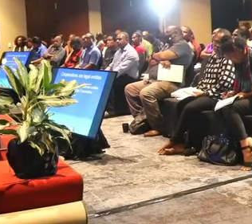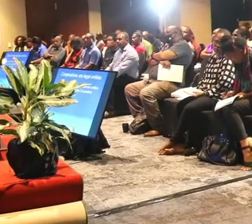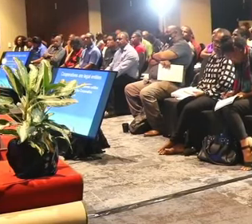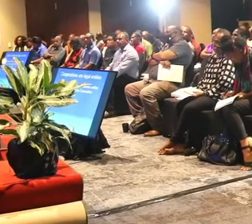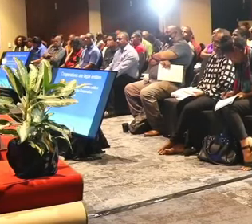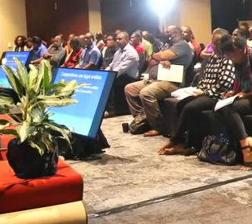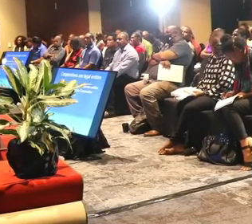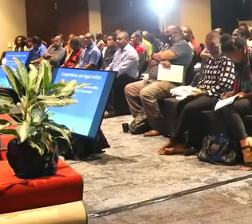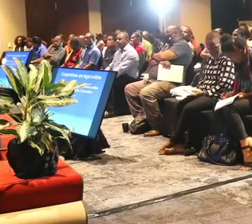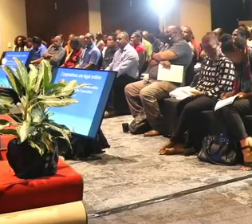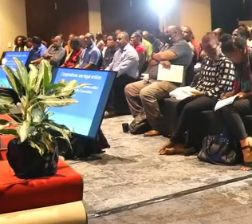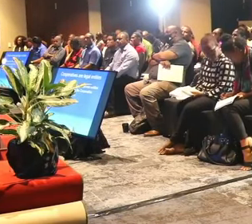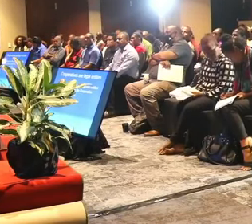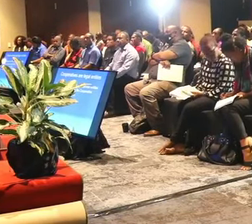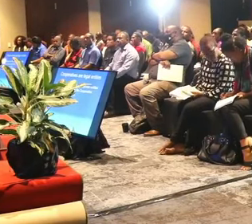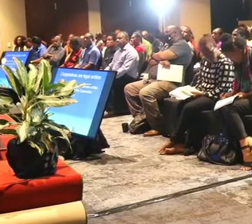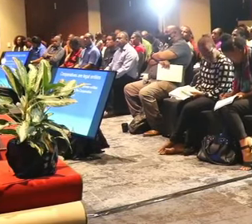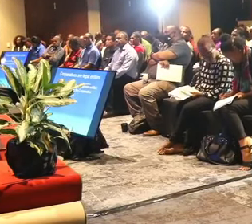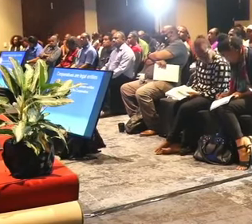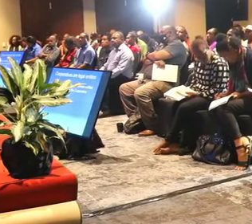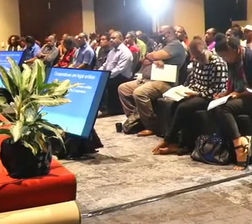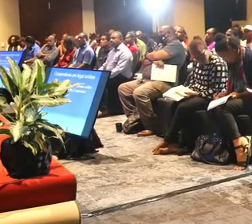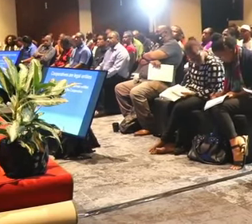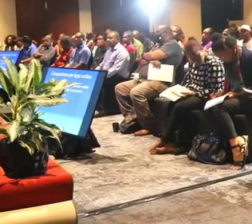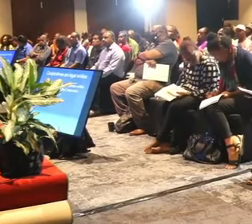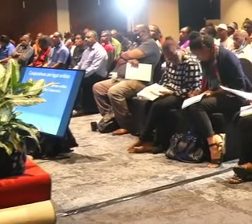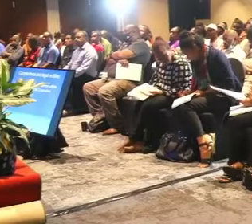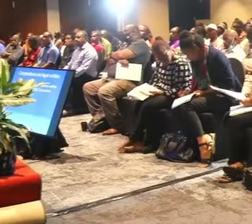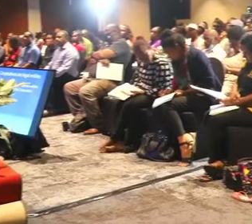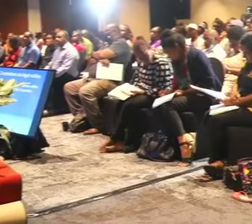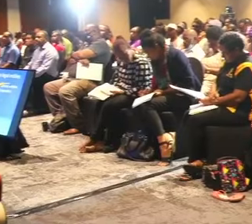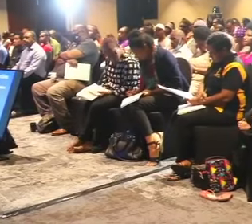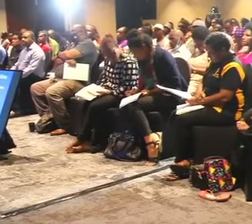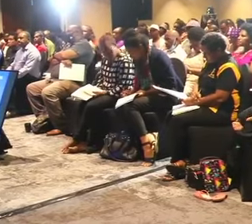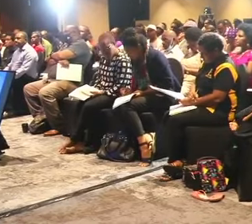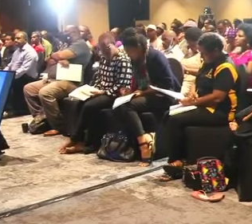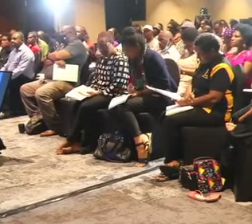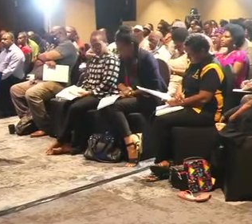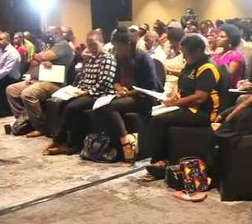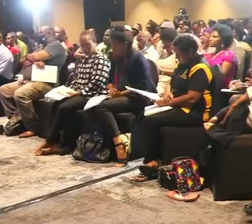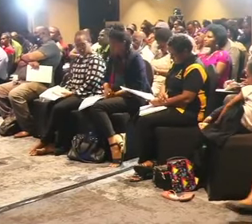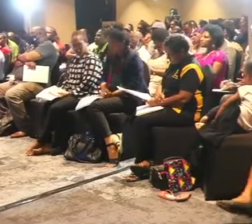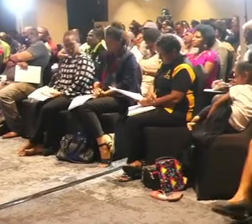Cooperative are normal business entity which operate under the Corporate Societies Act of